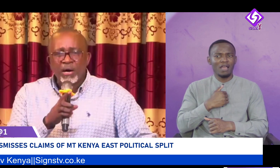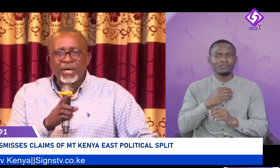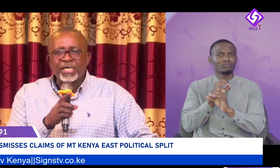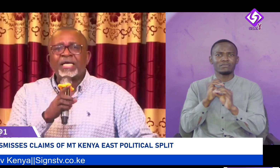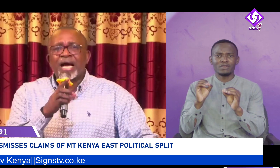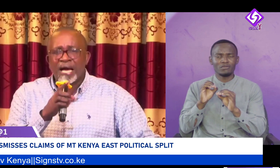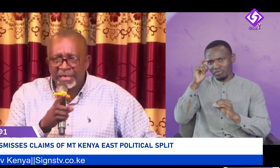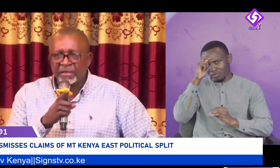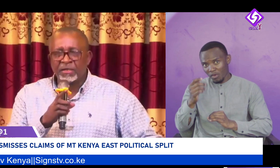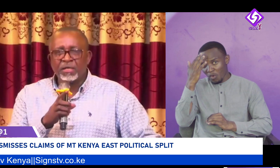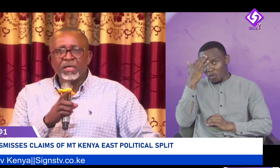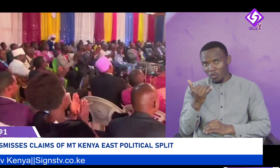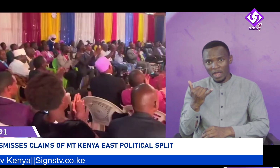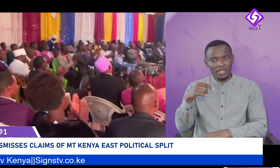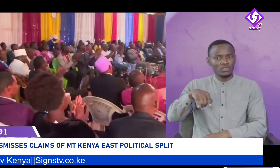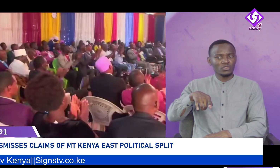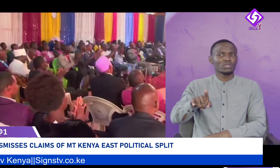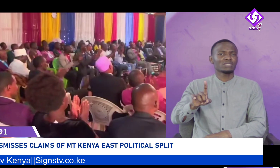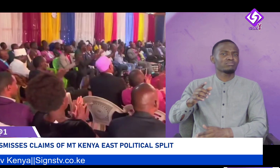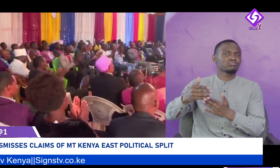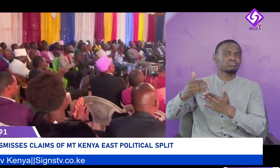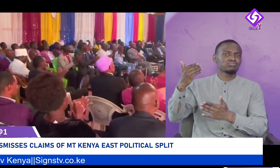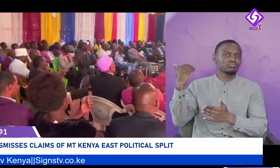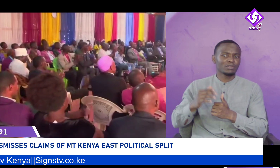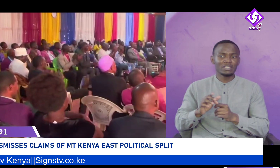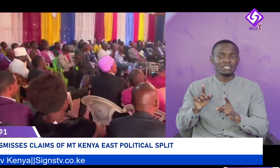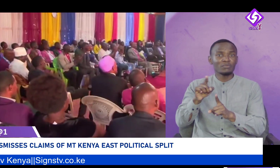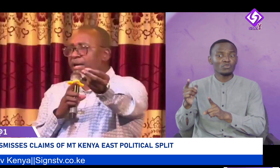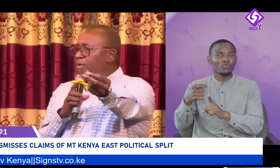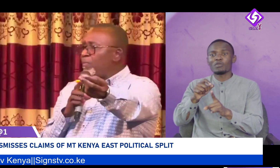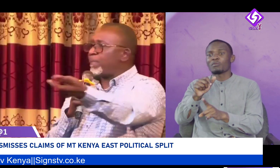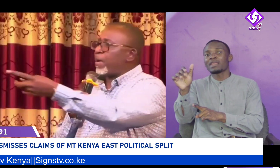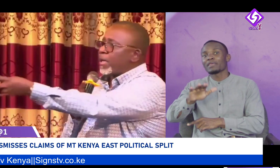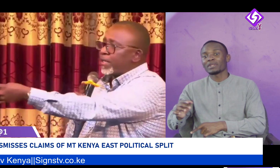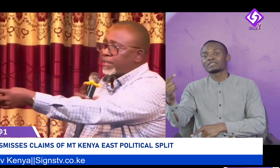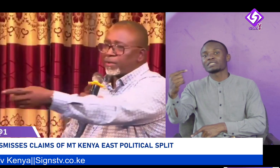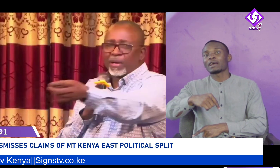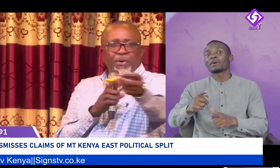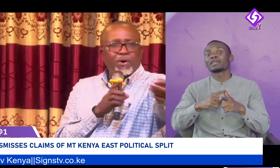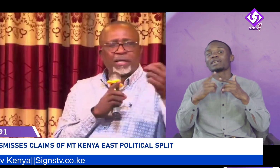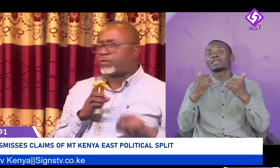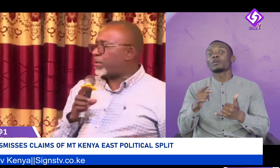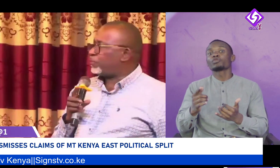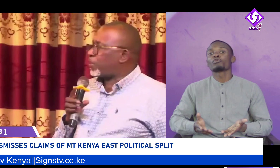wewe is an hireling. You are mercenary. Sasa wewe umepewa kiti, umepigiwa kiti na watu wa